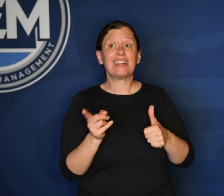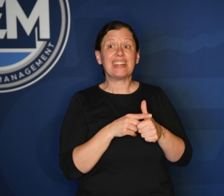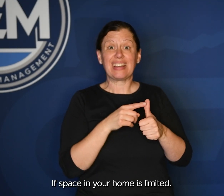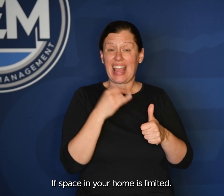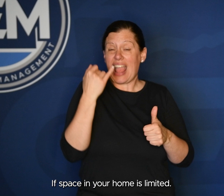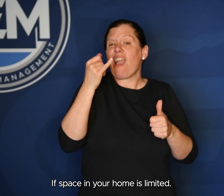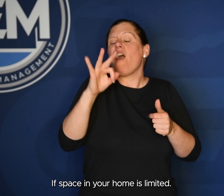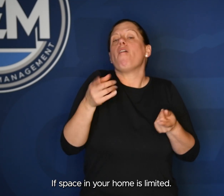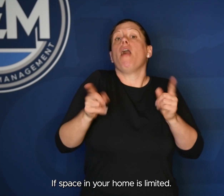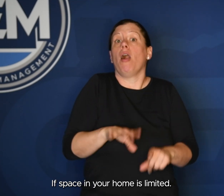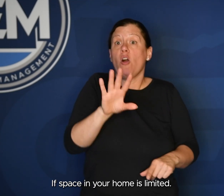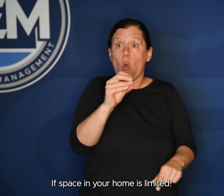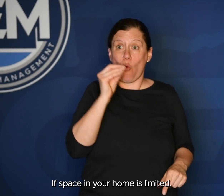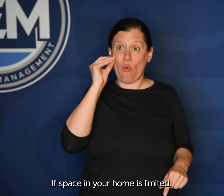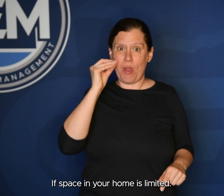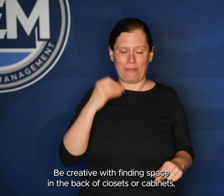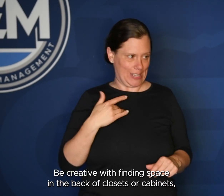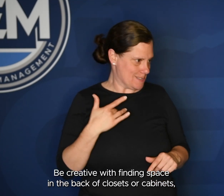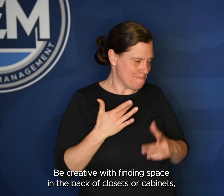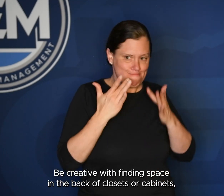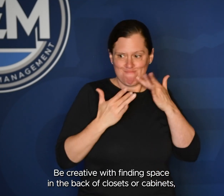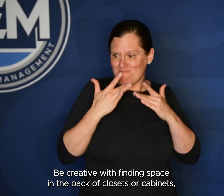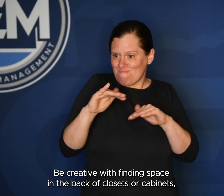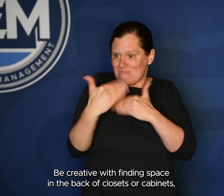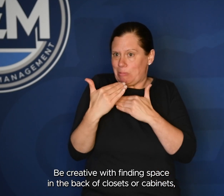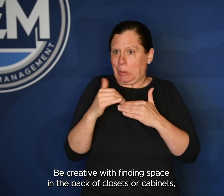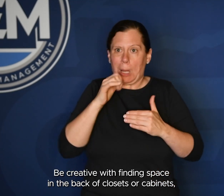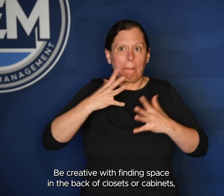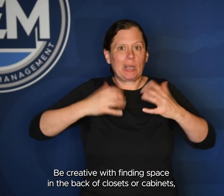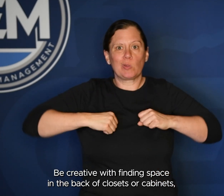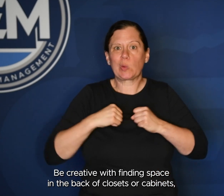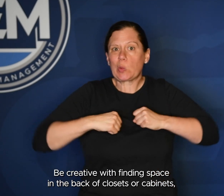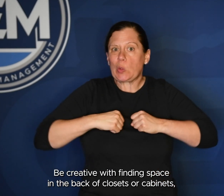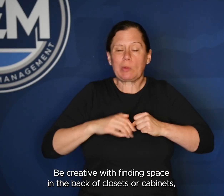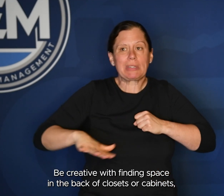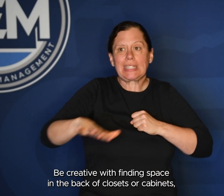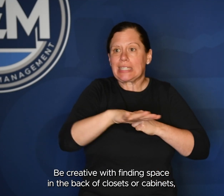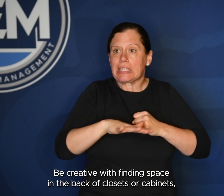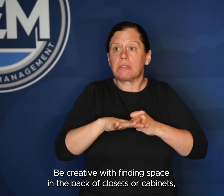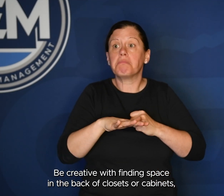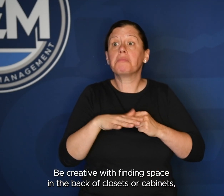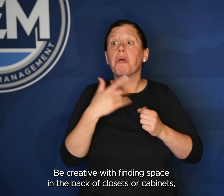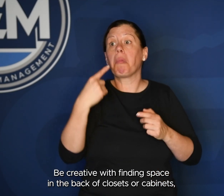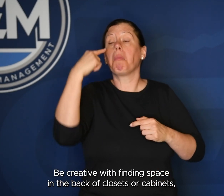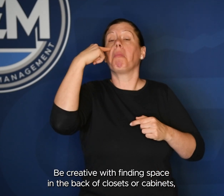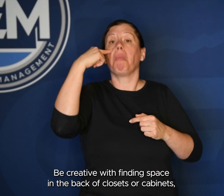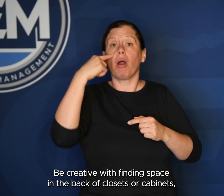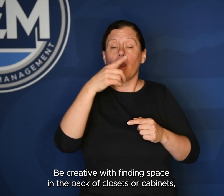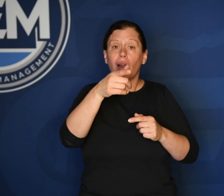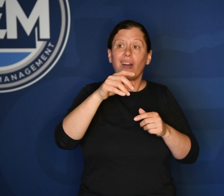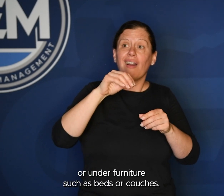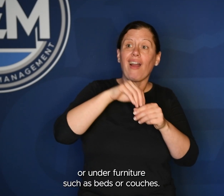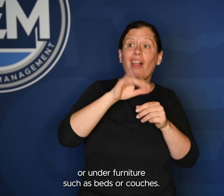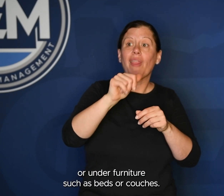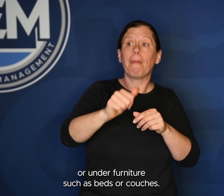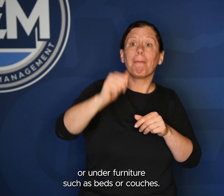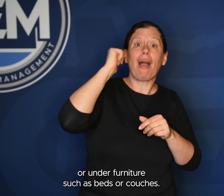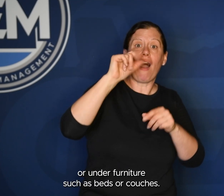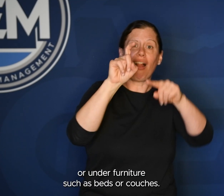If space in your home is limited, be creative with finding space in the back of closets or cabinets or under furniture such